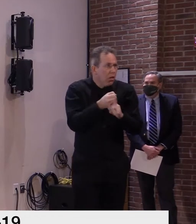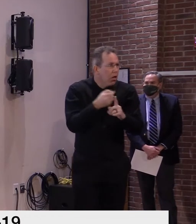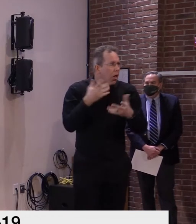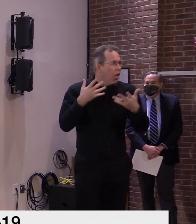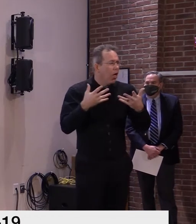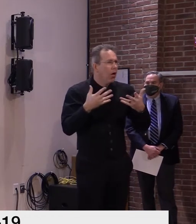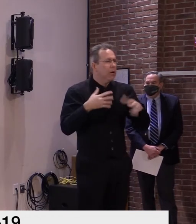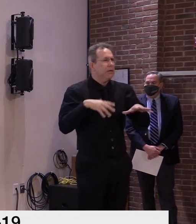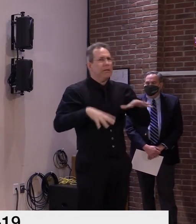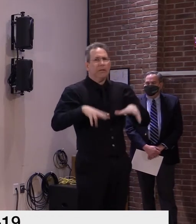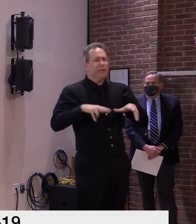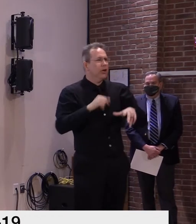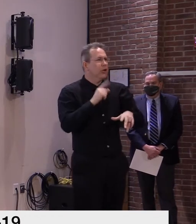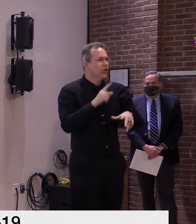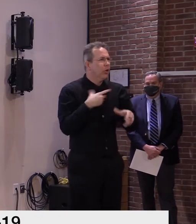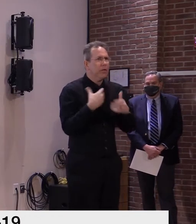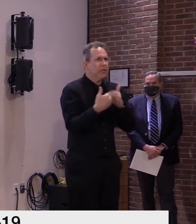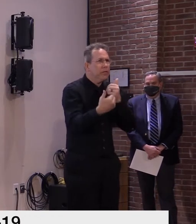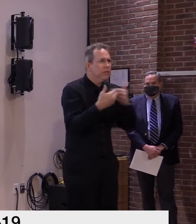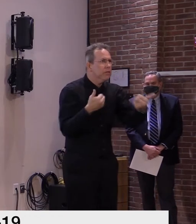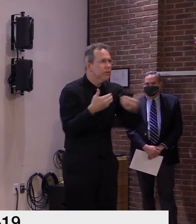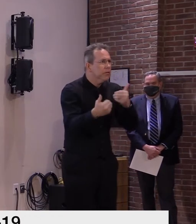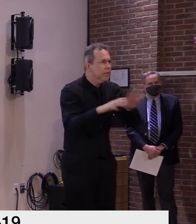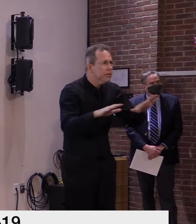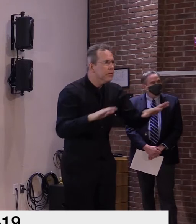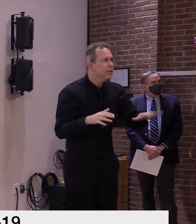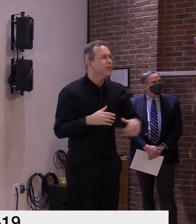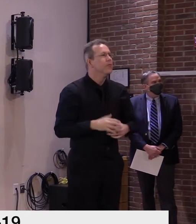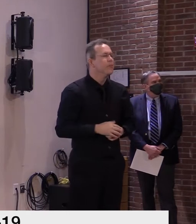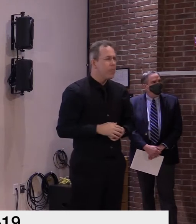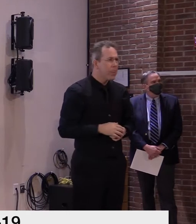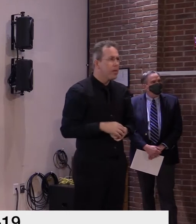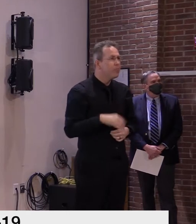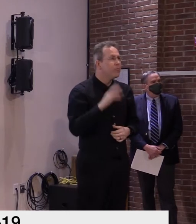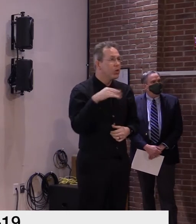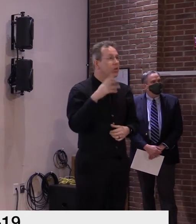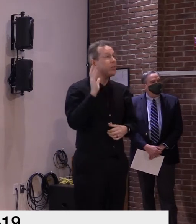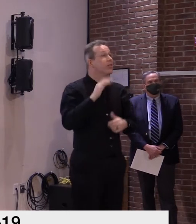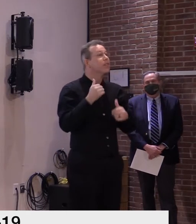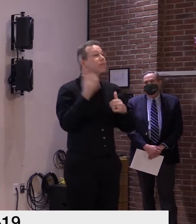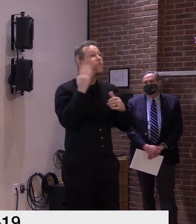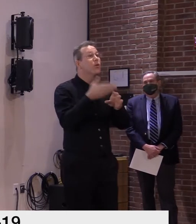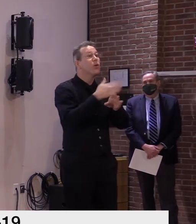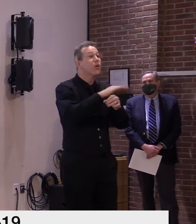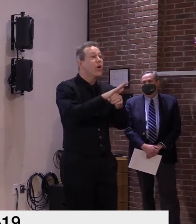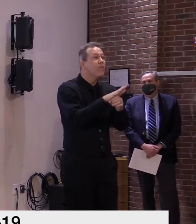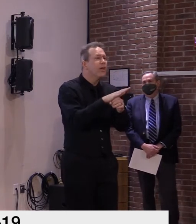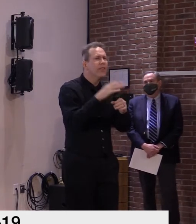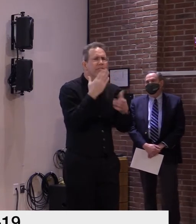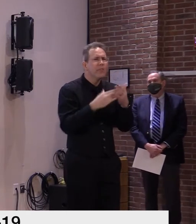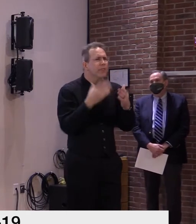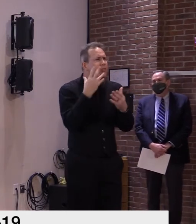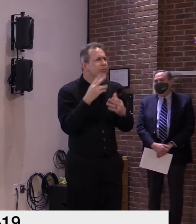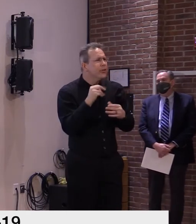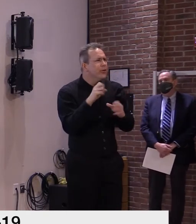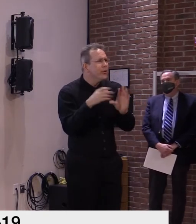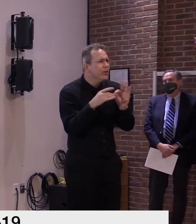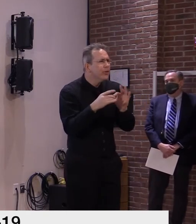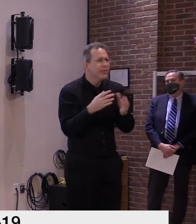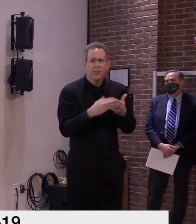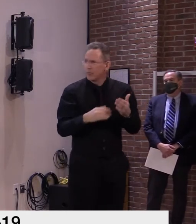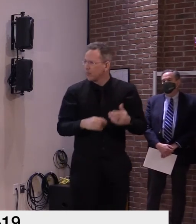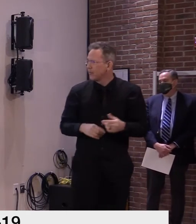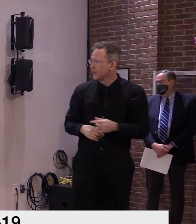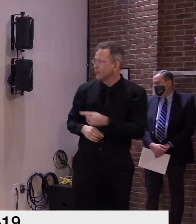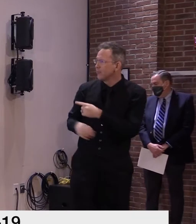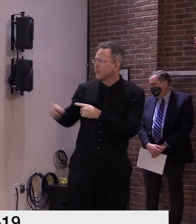COVID, 1 in 3 youth were reporting feeling sad or hopeless. 6 out of 10 LGBTQ youth reported feeling sad